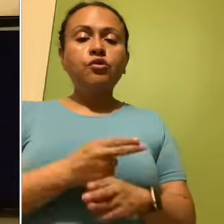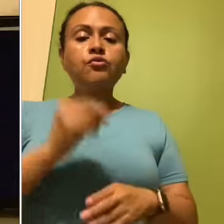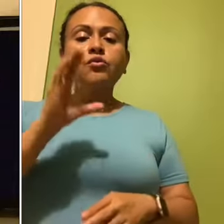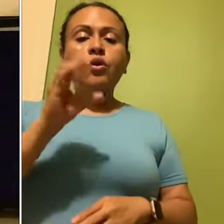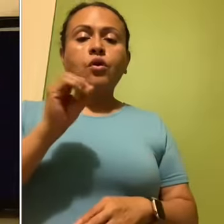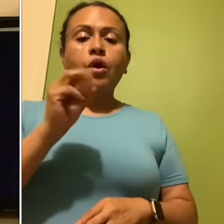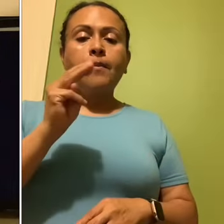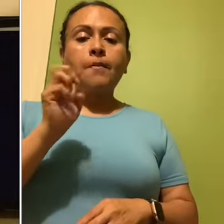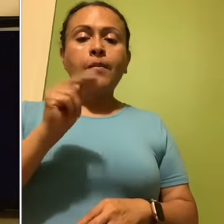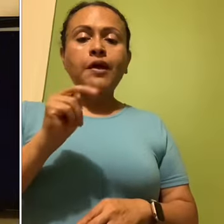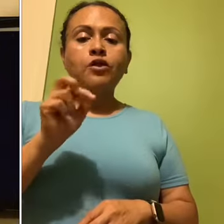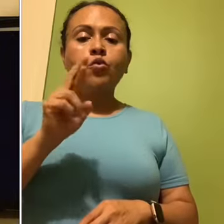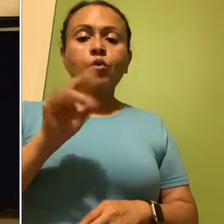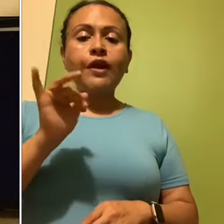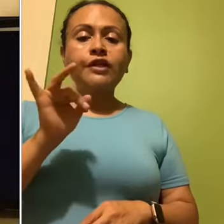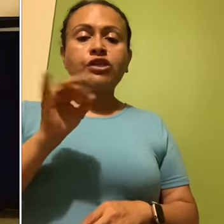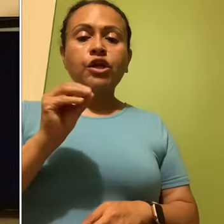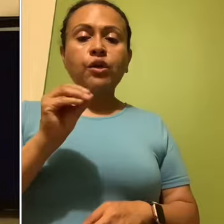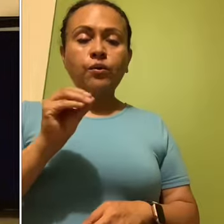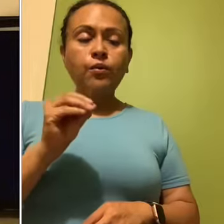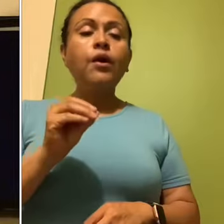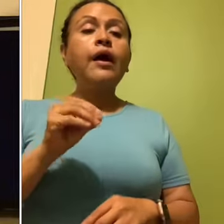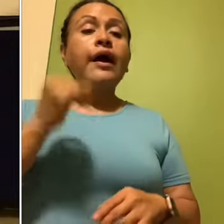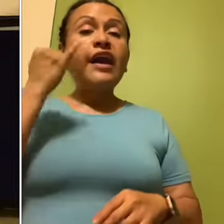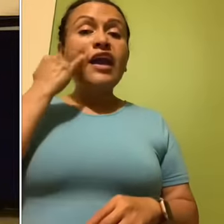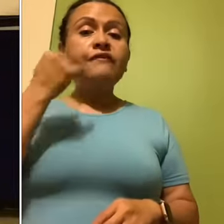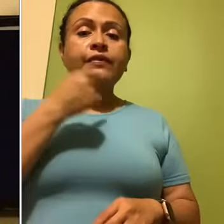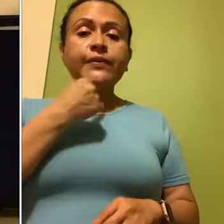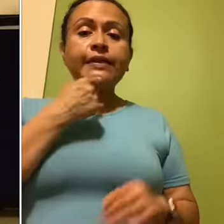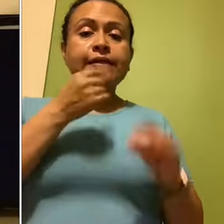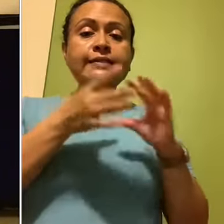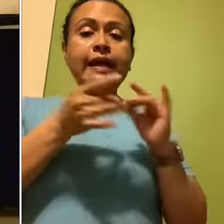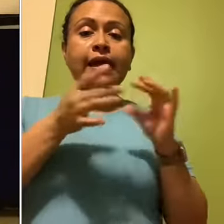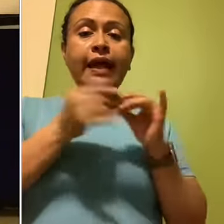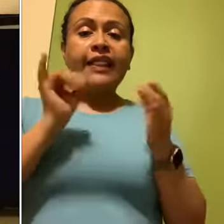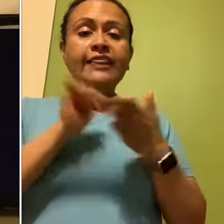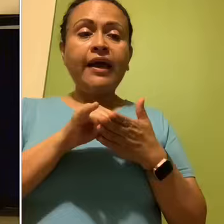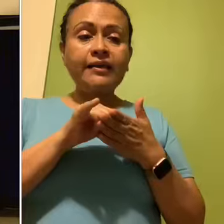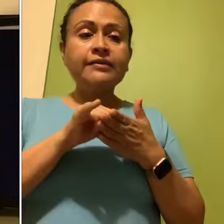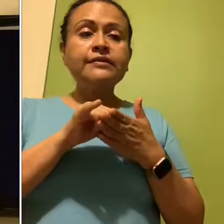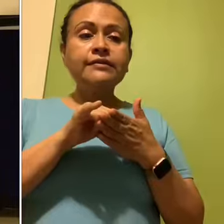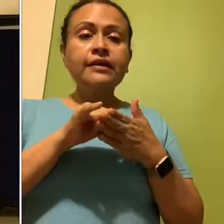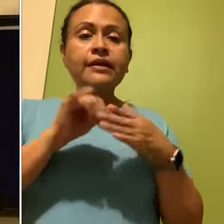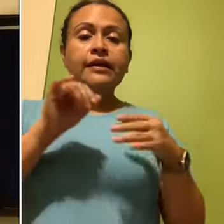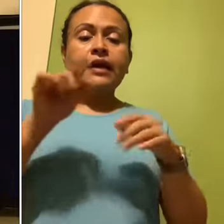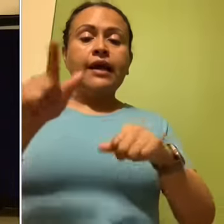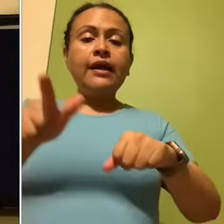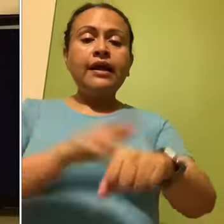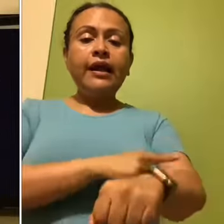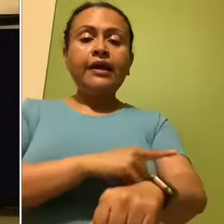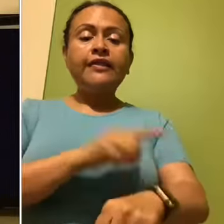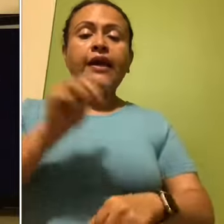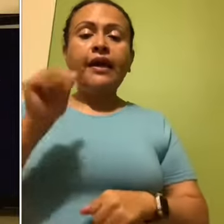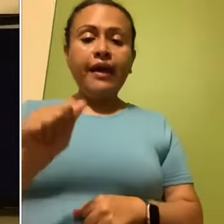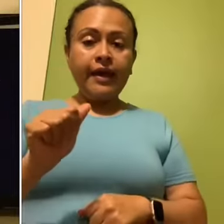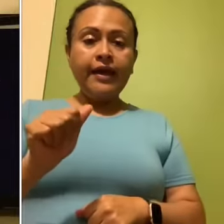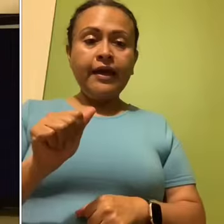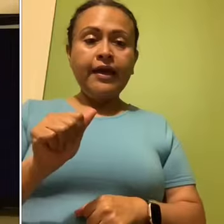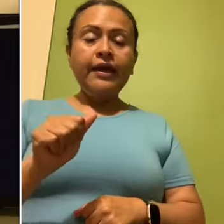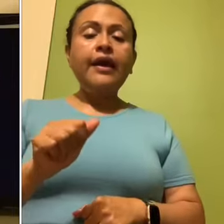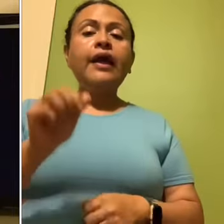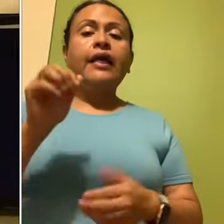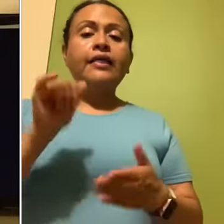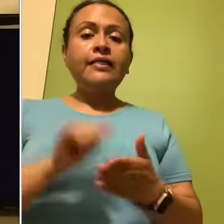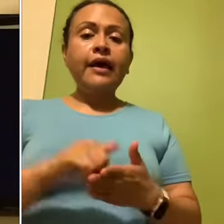triangles. And now we can use the common ratio of both sides. So for example, if we called this side